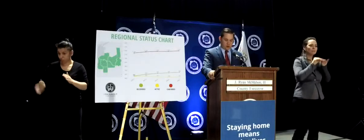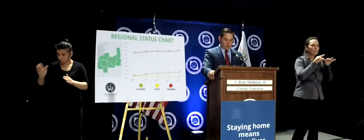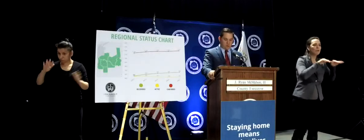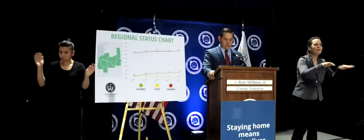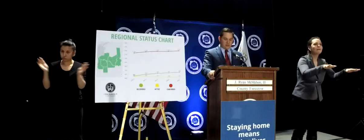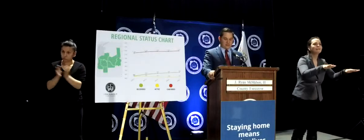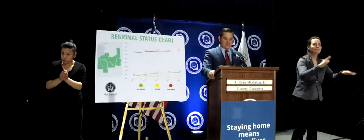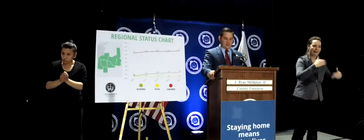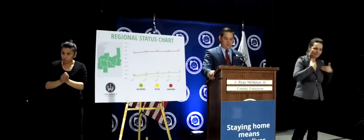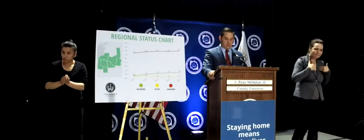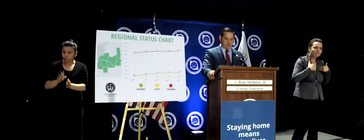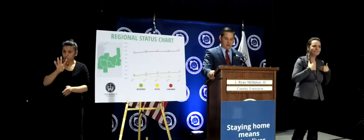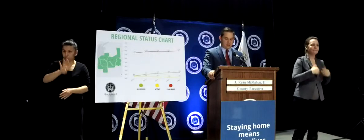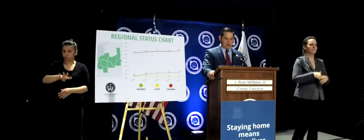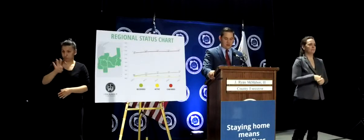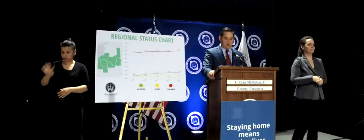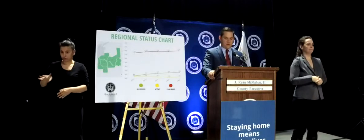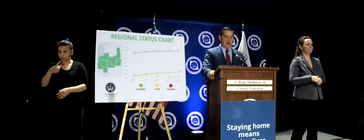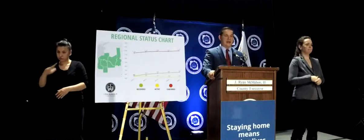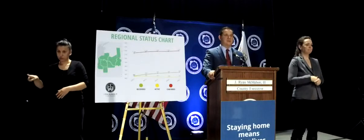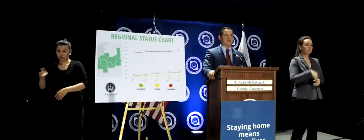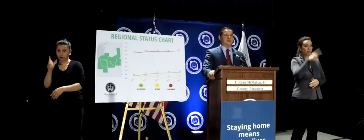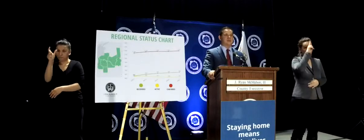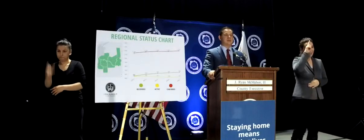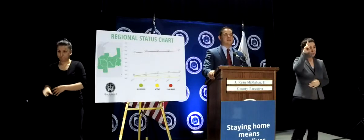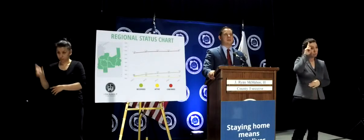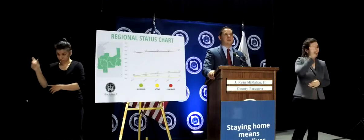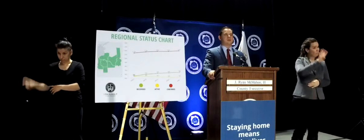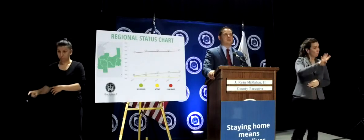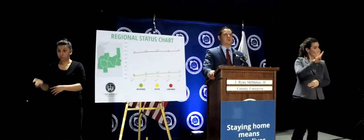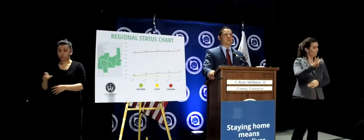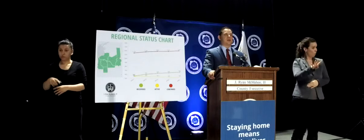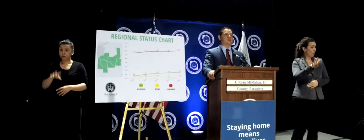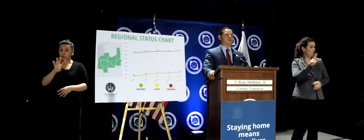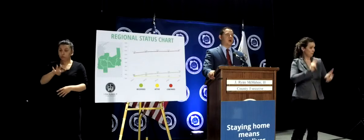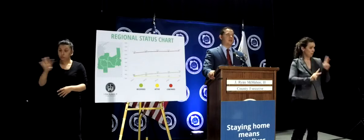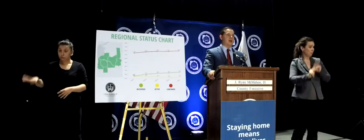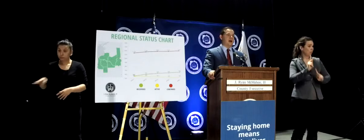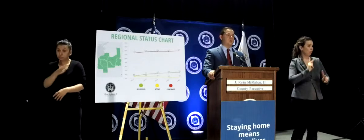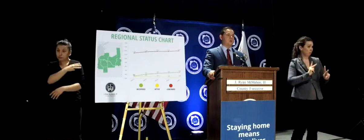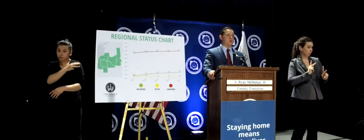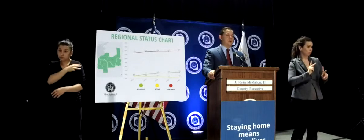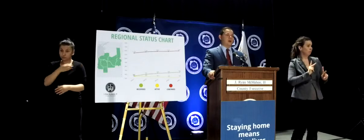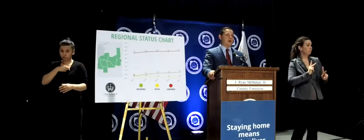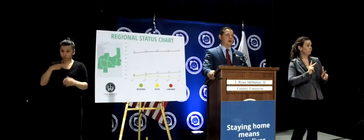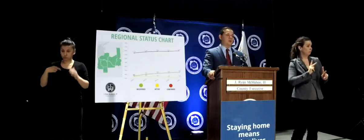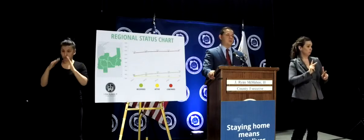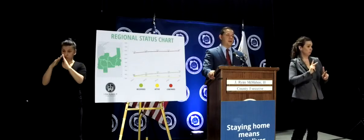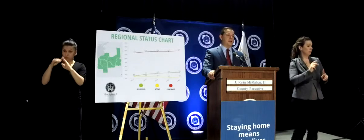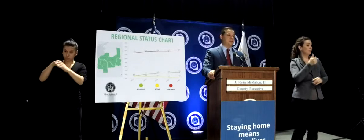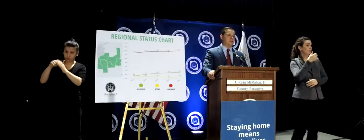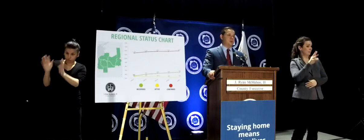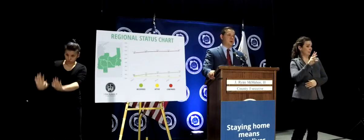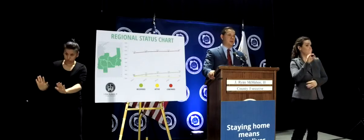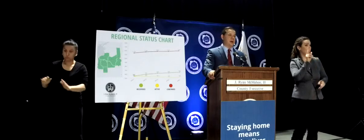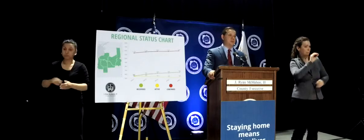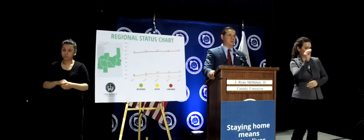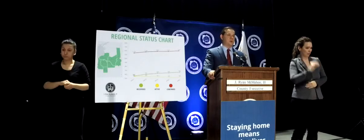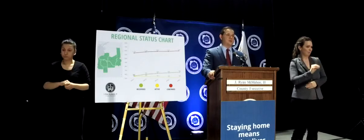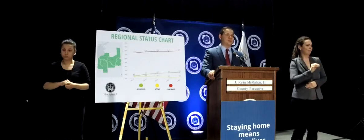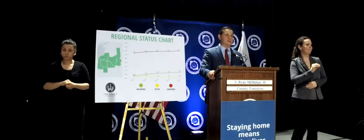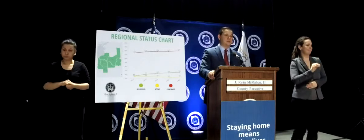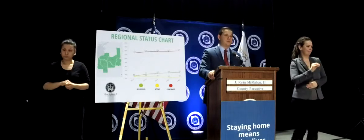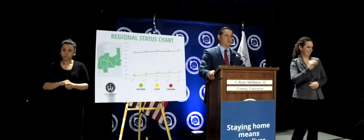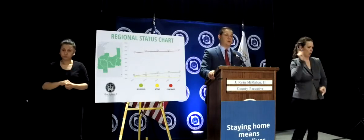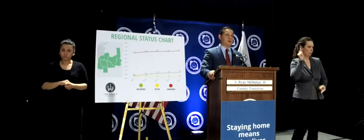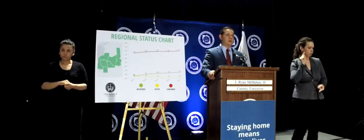hospital, representing 16% of our active cases. This percentage has gone down. It was been 18 to 20. Now it's